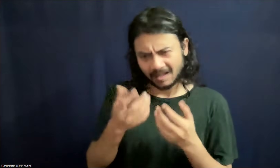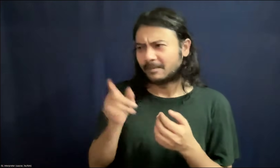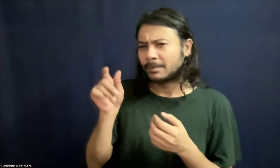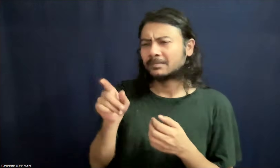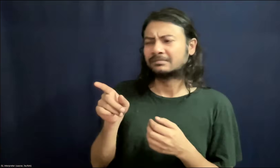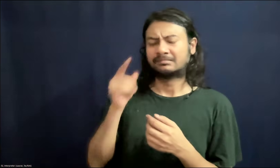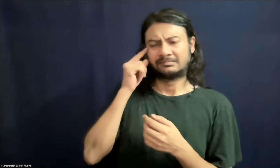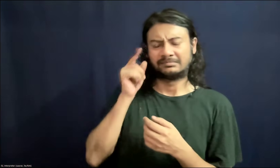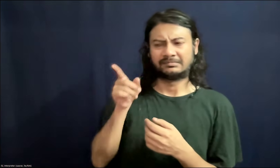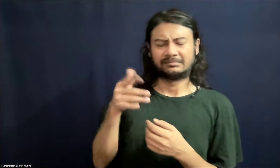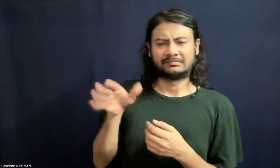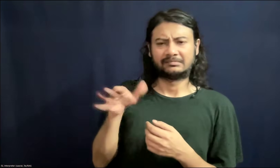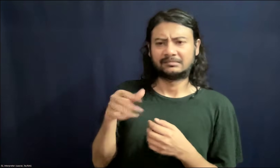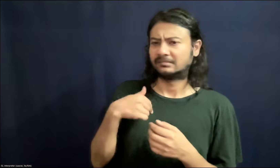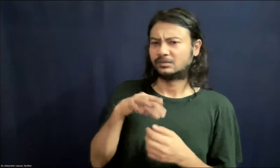fight,